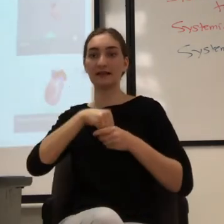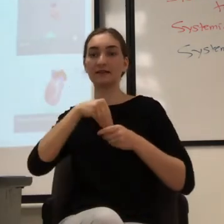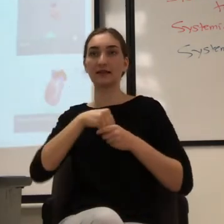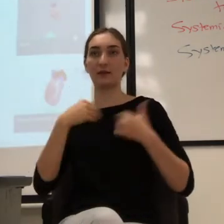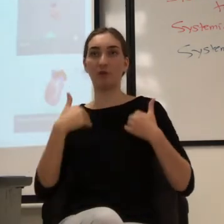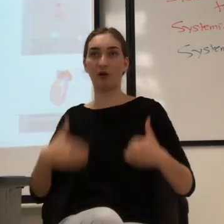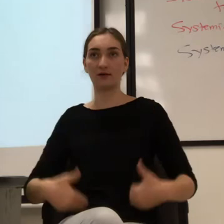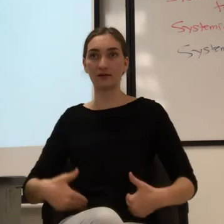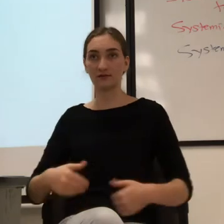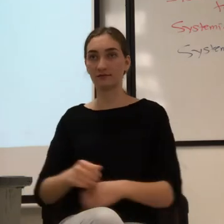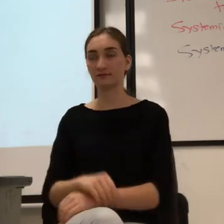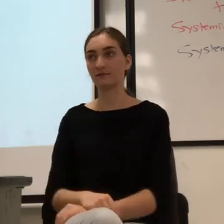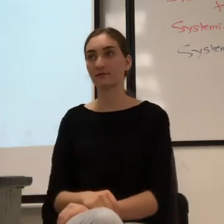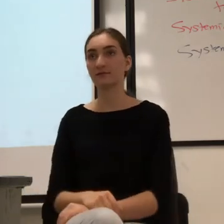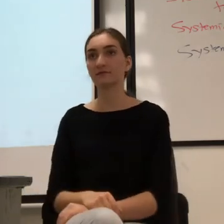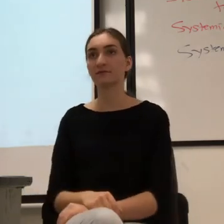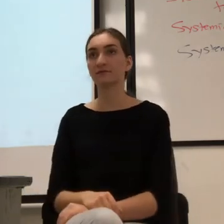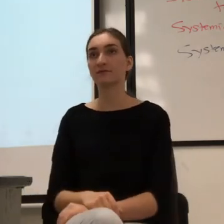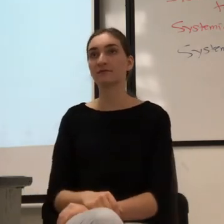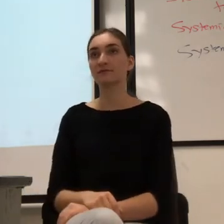a better view.